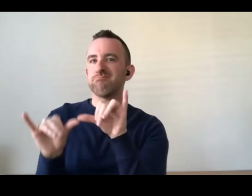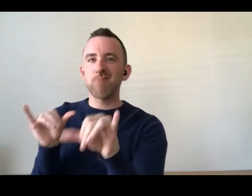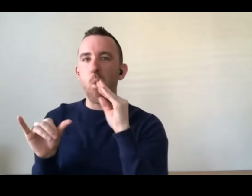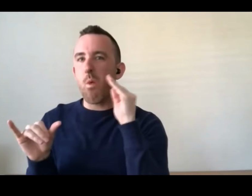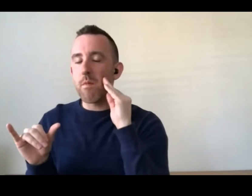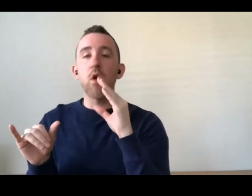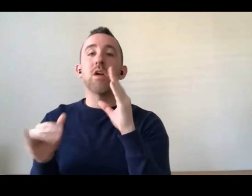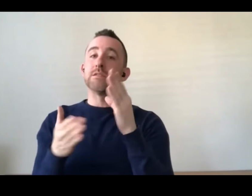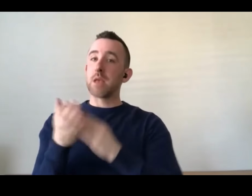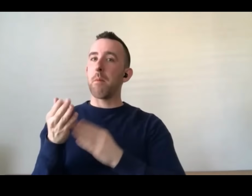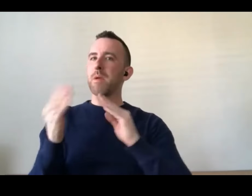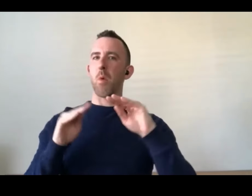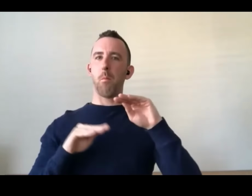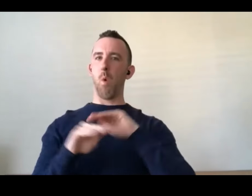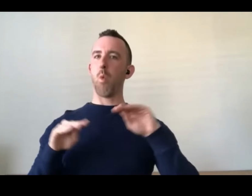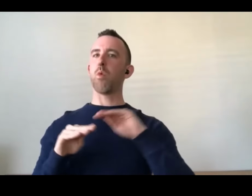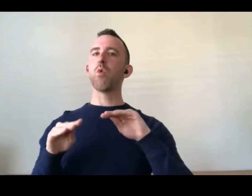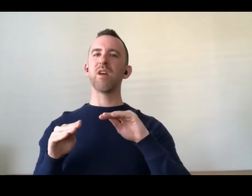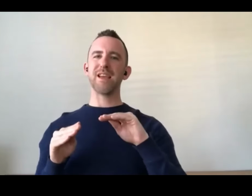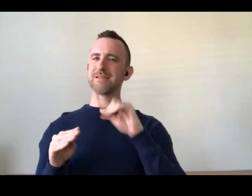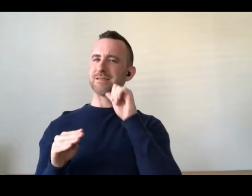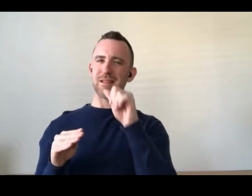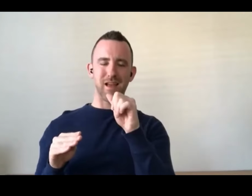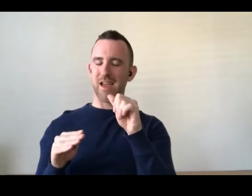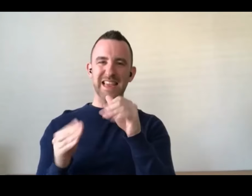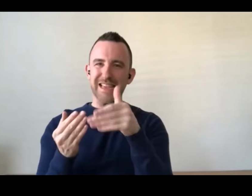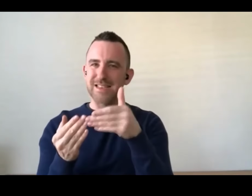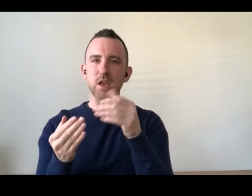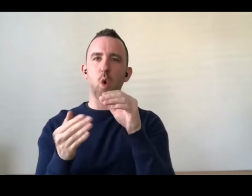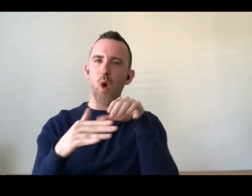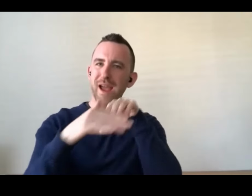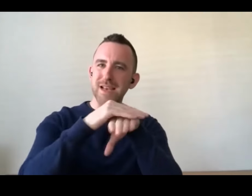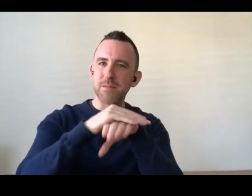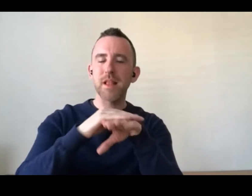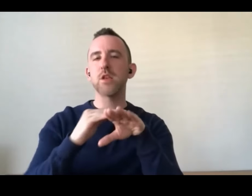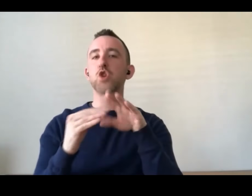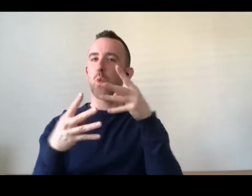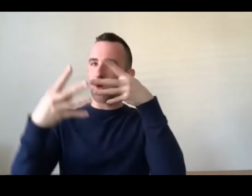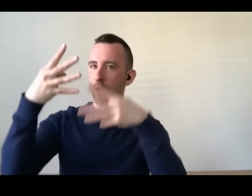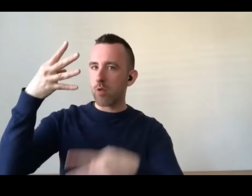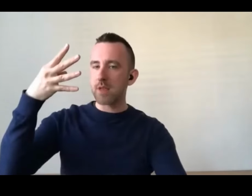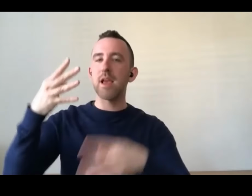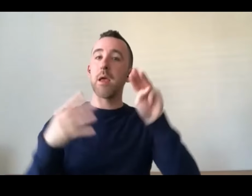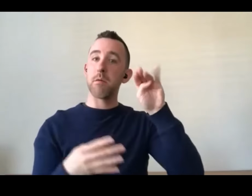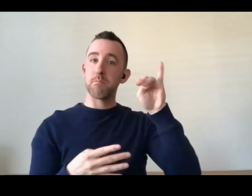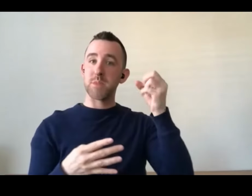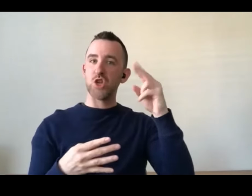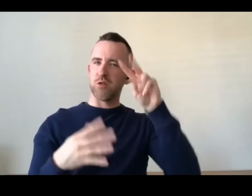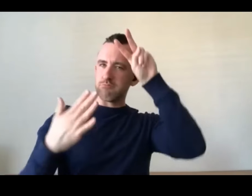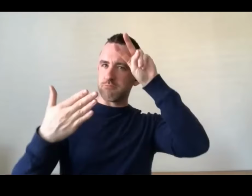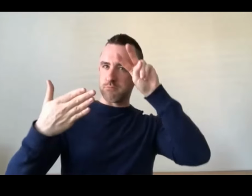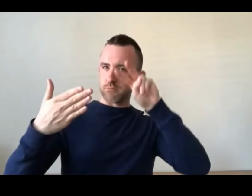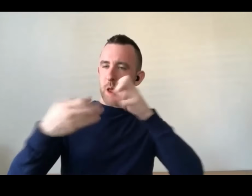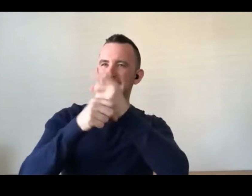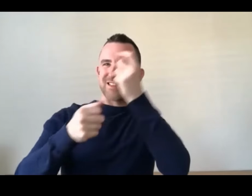maybe the mobility is an issue for some people, or accessibility is an issue. So we go through the list, and Misha makes sure to try to make something